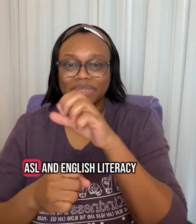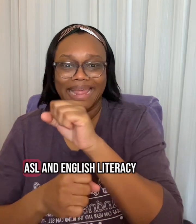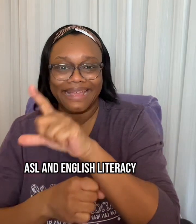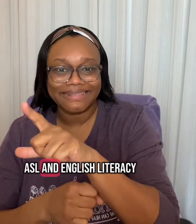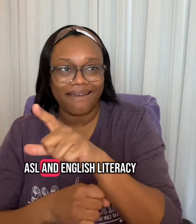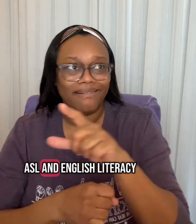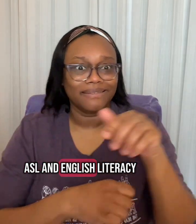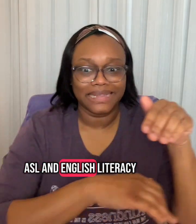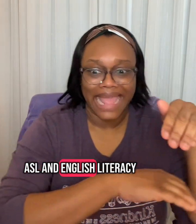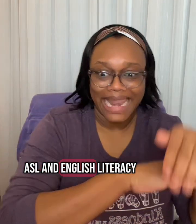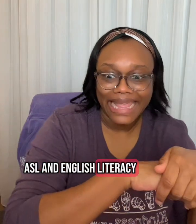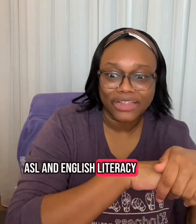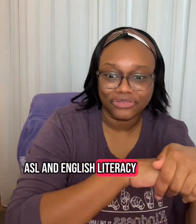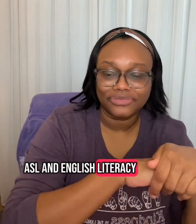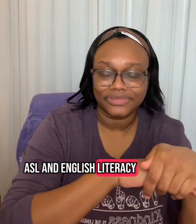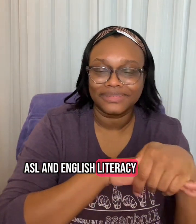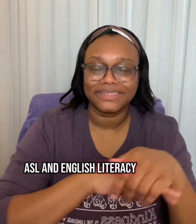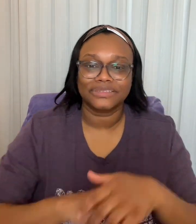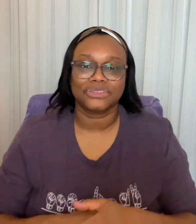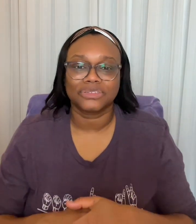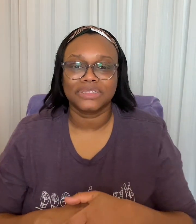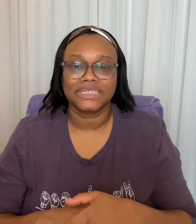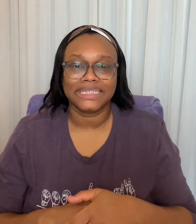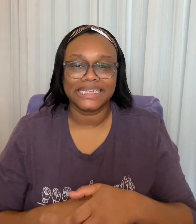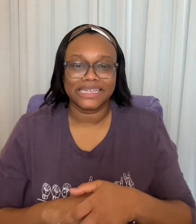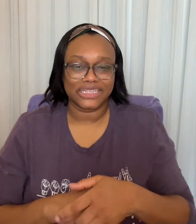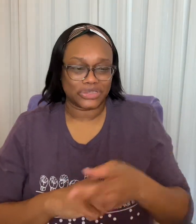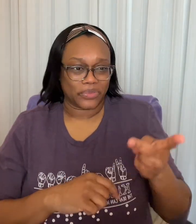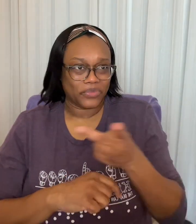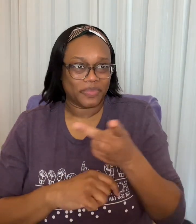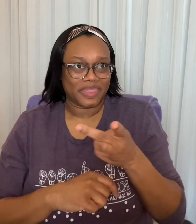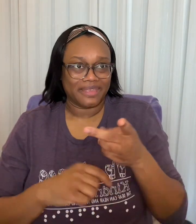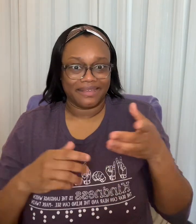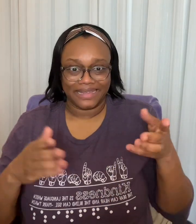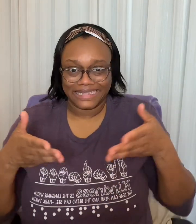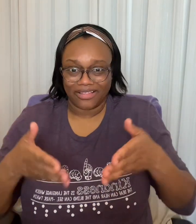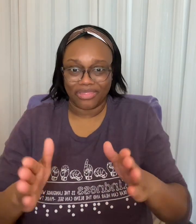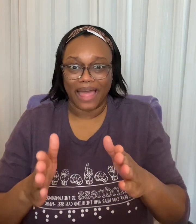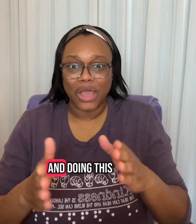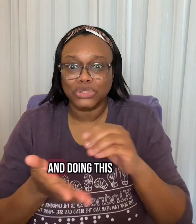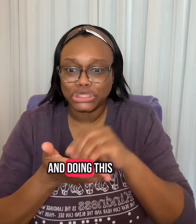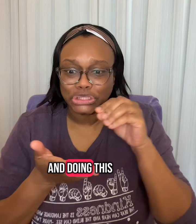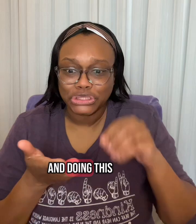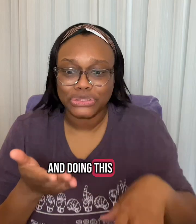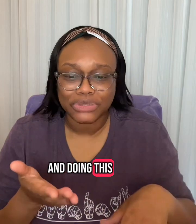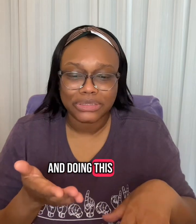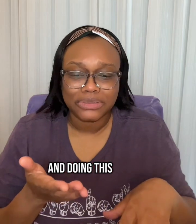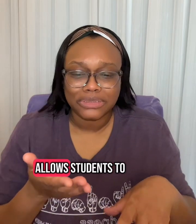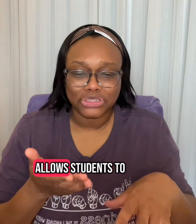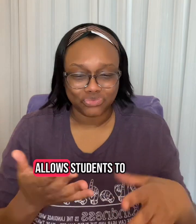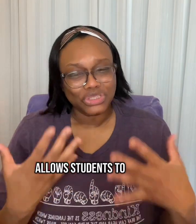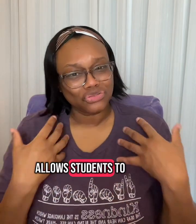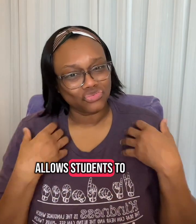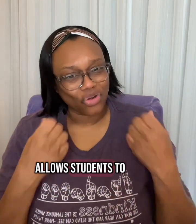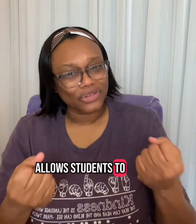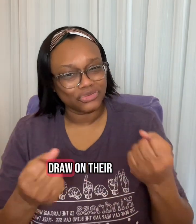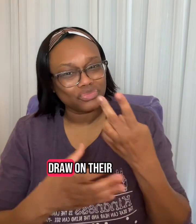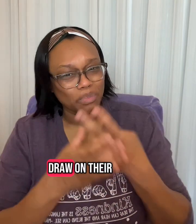and English literacy. And doing this allows students to draw on